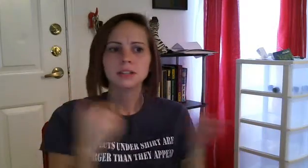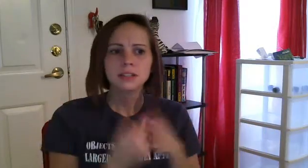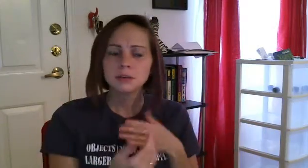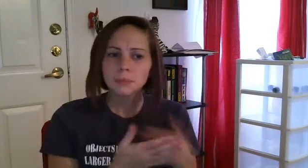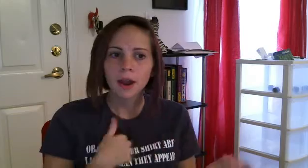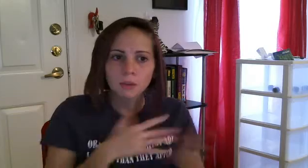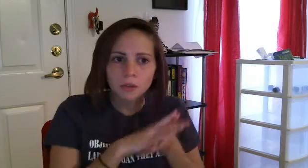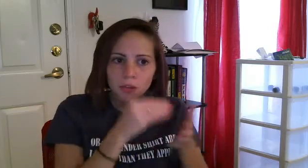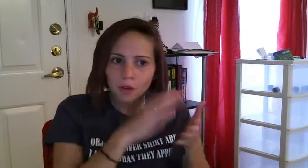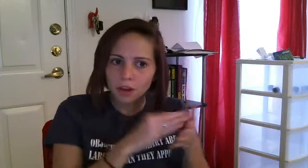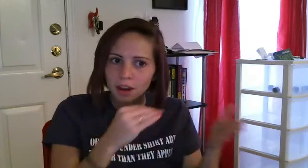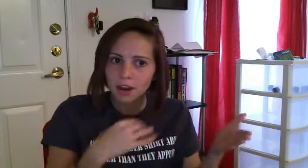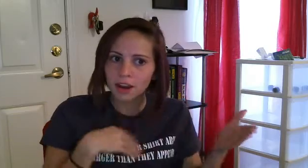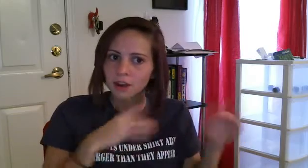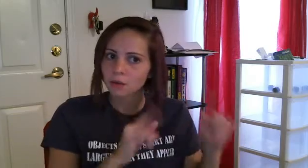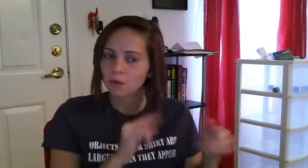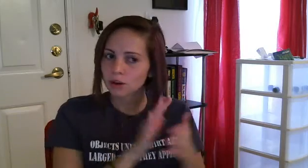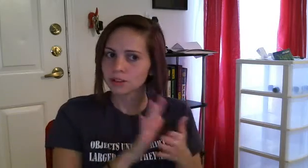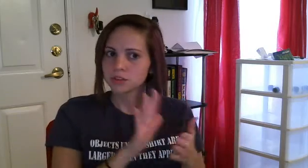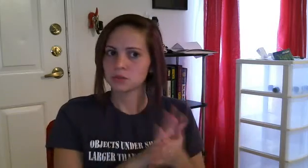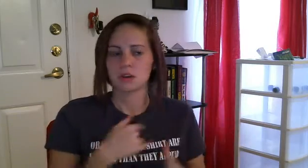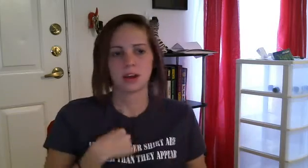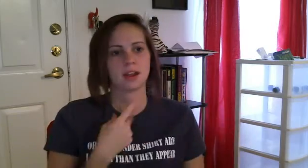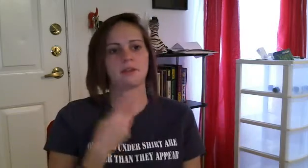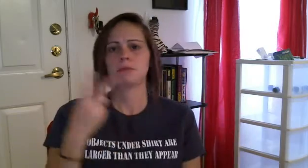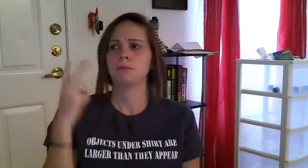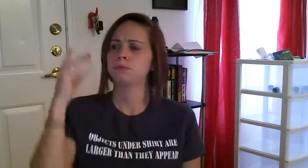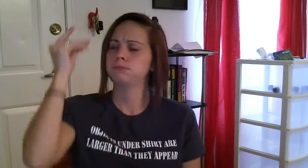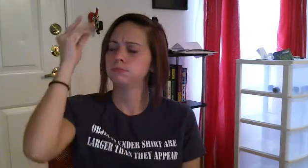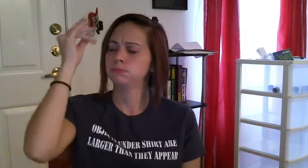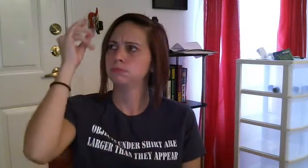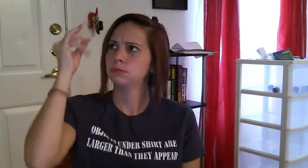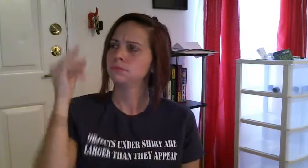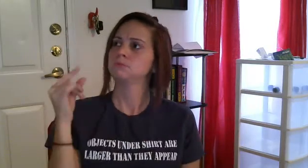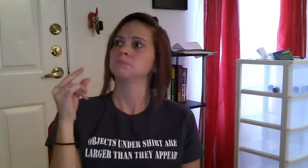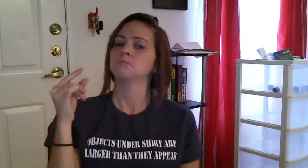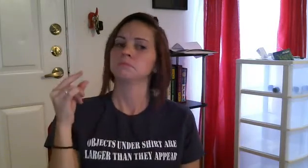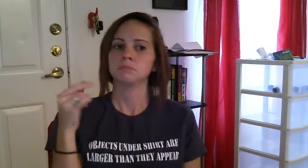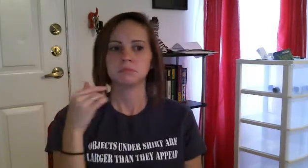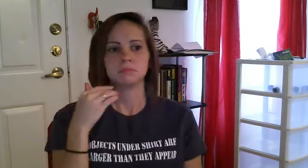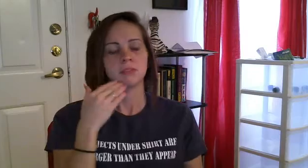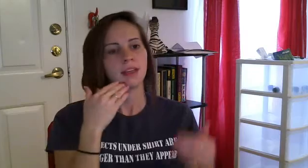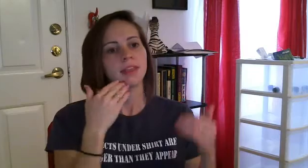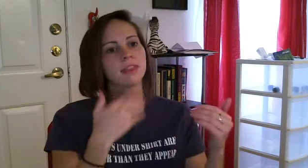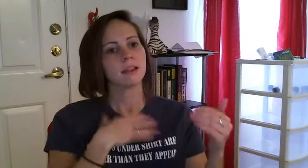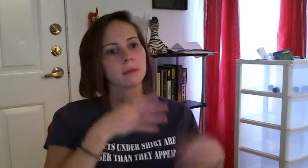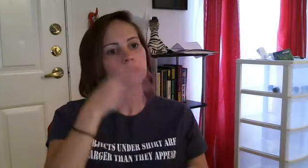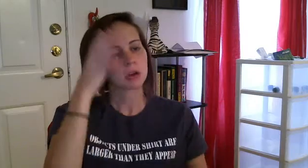an issue. And I look back on that and I think about it, and I'm really thankful that I had that